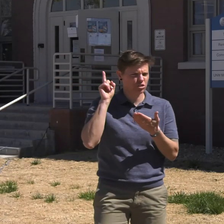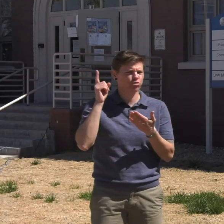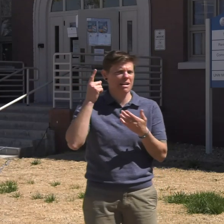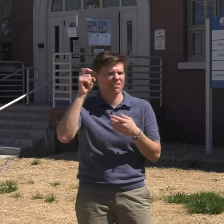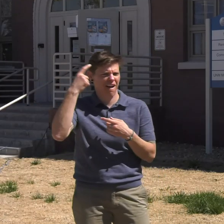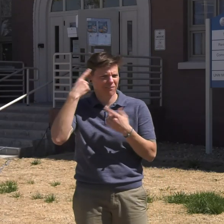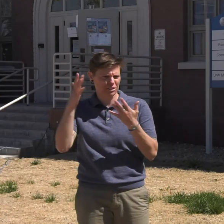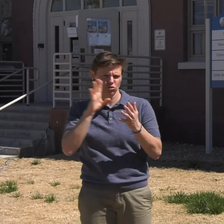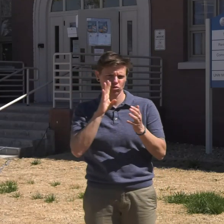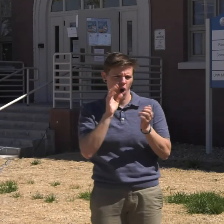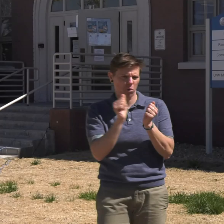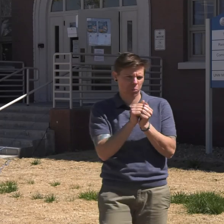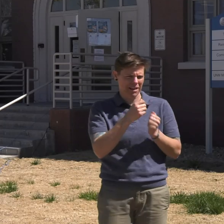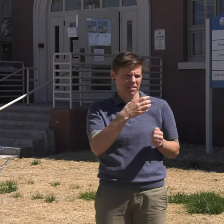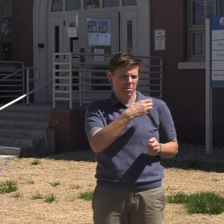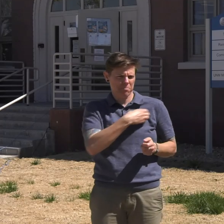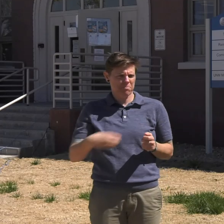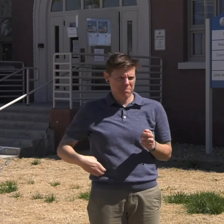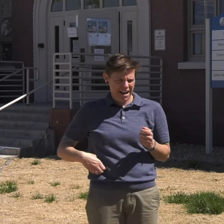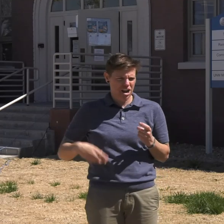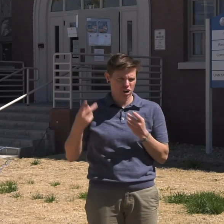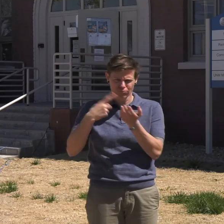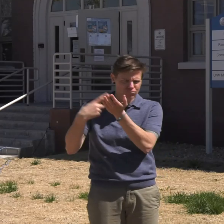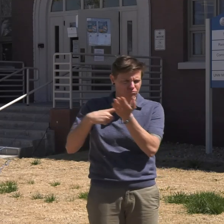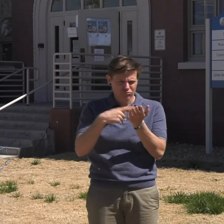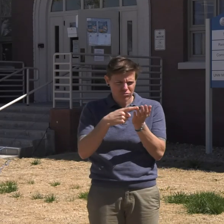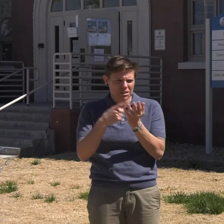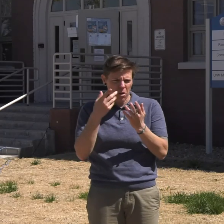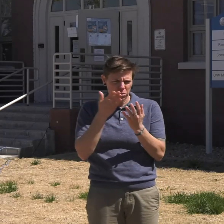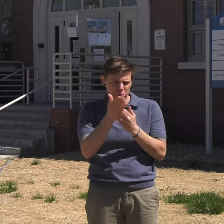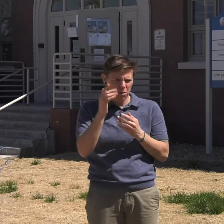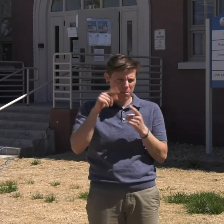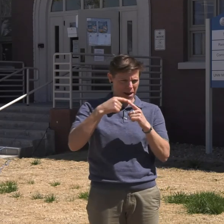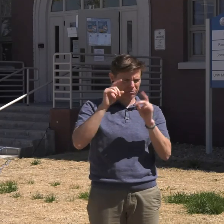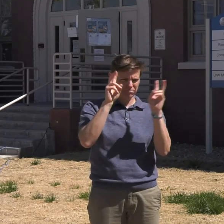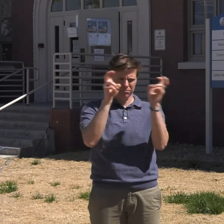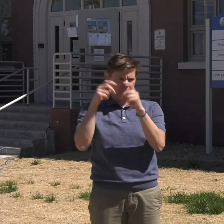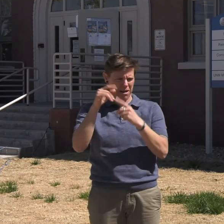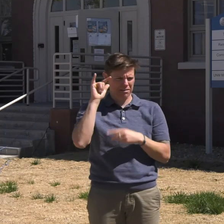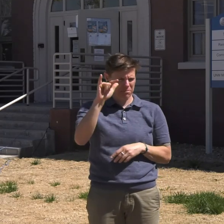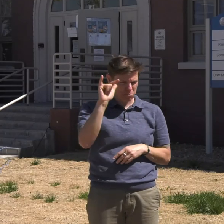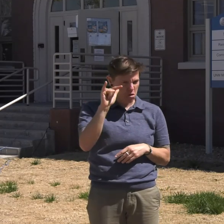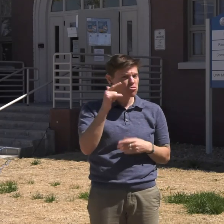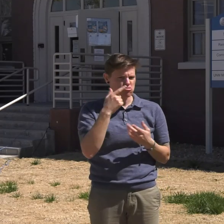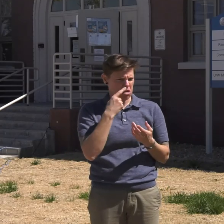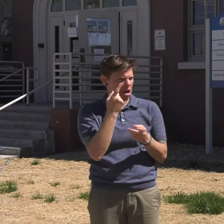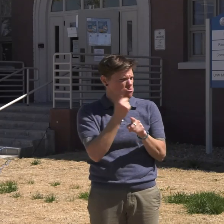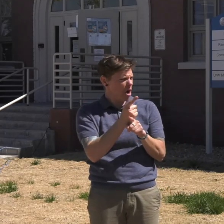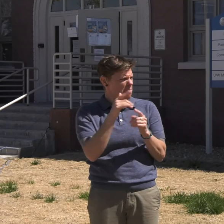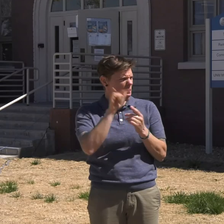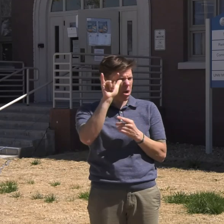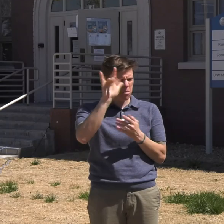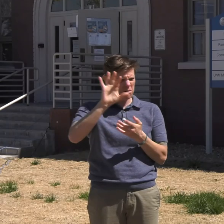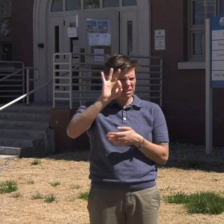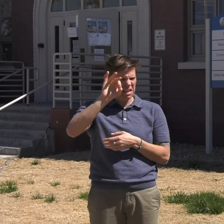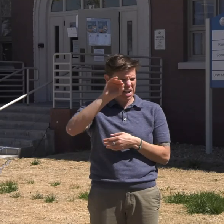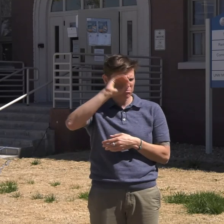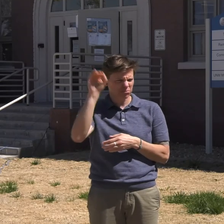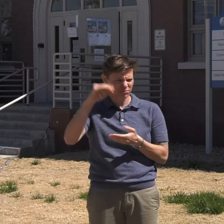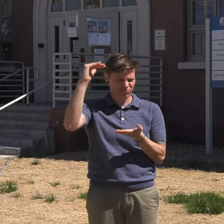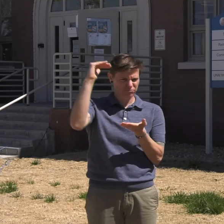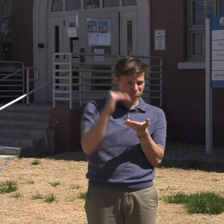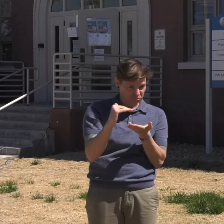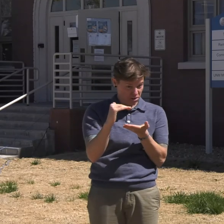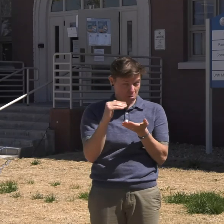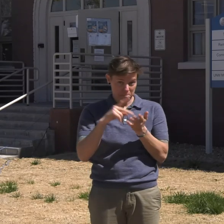about this travel for the Sun Court and limiting it. And then I know you mentioned that travel is down 90%. Was that a result of talks with the governor, or is that just because